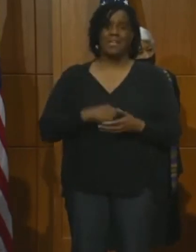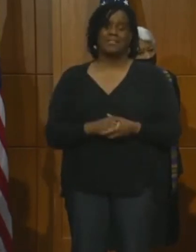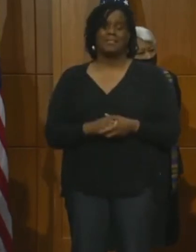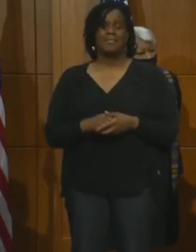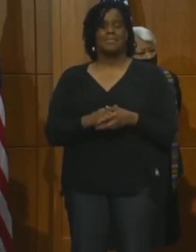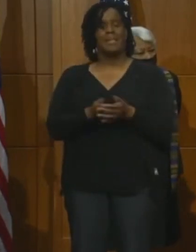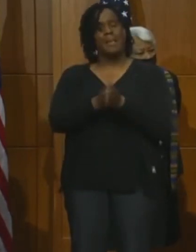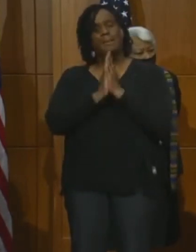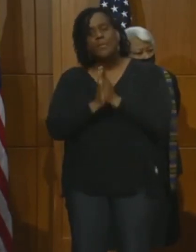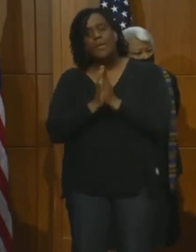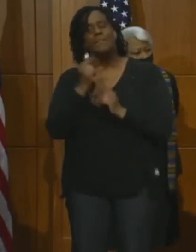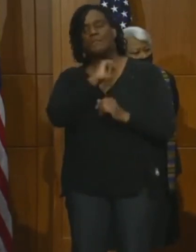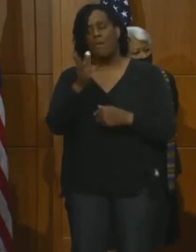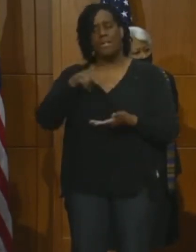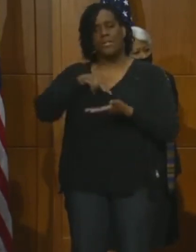that are standing with us.